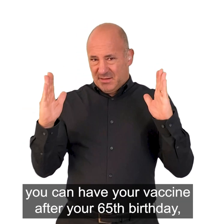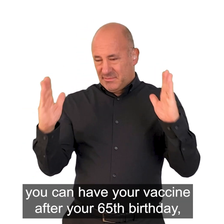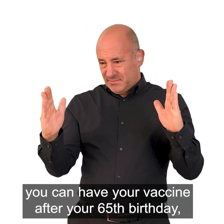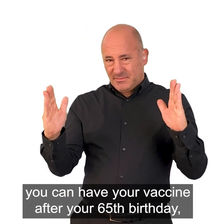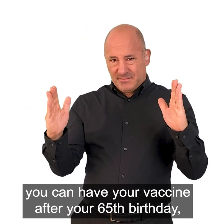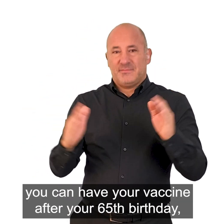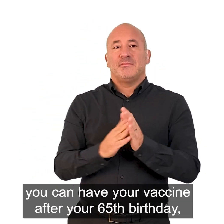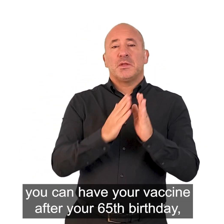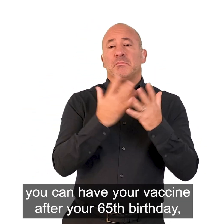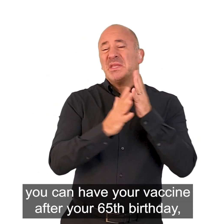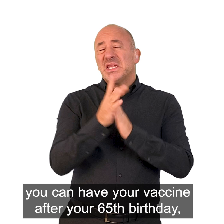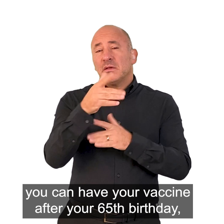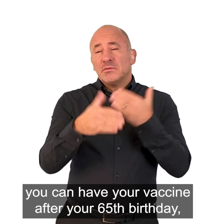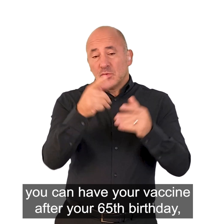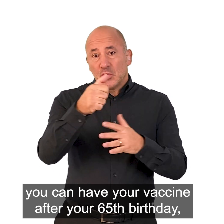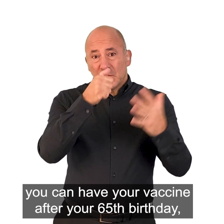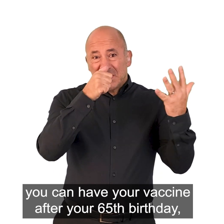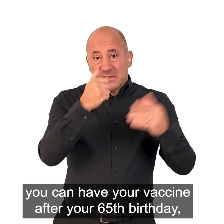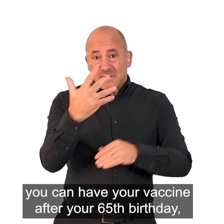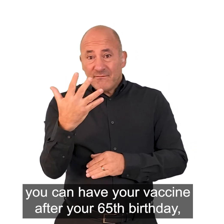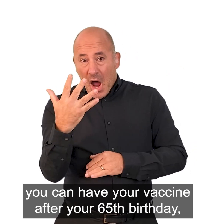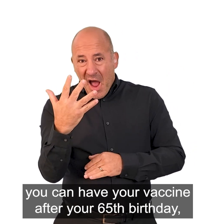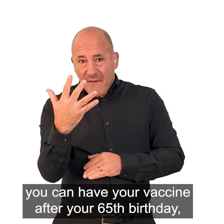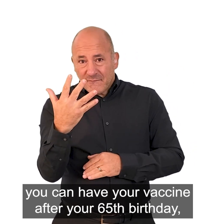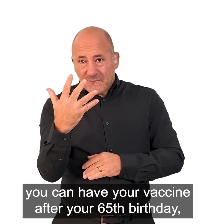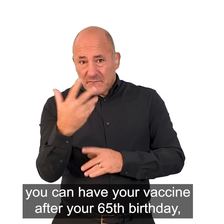you can have your vaccine after your 65th birthday.